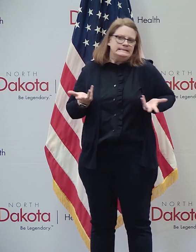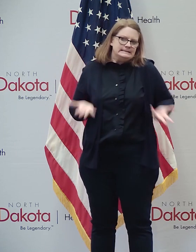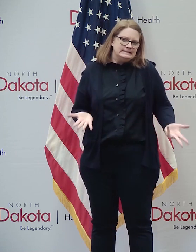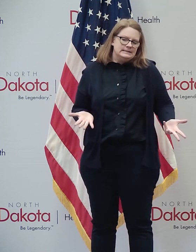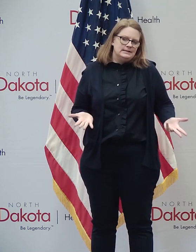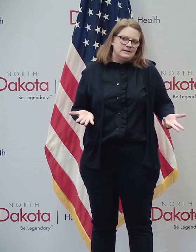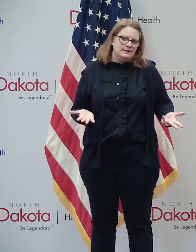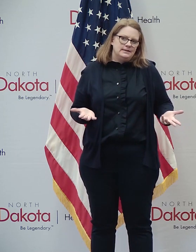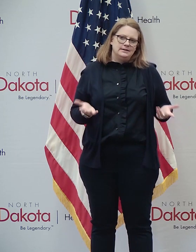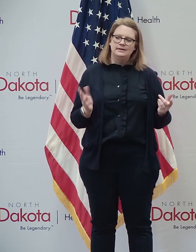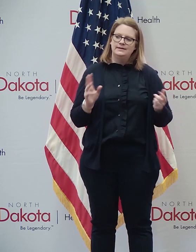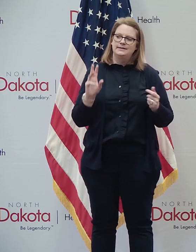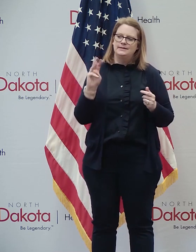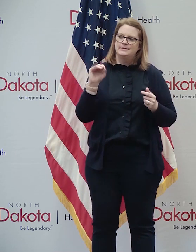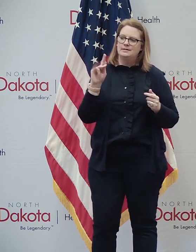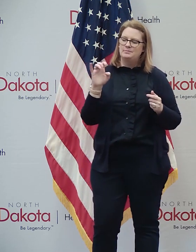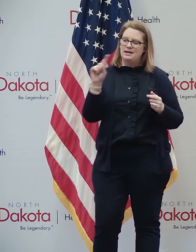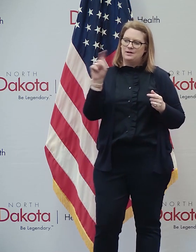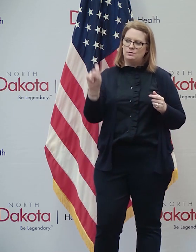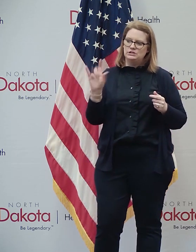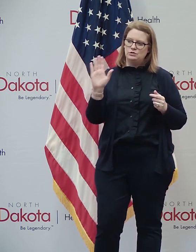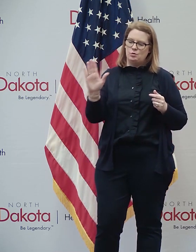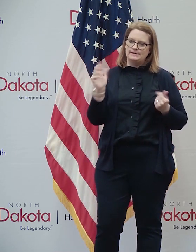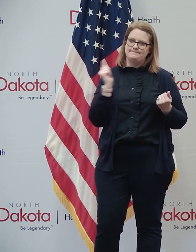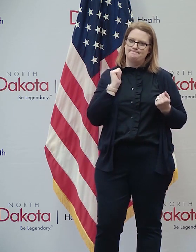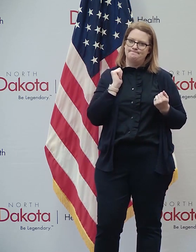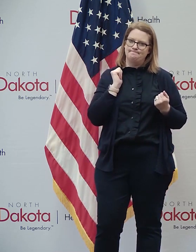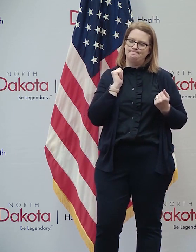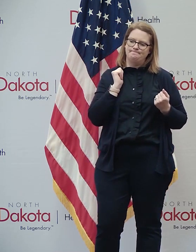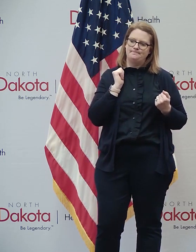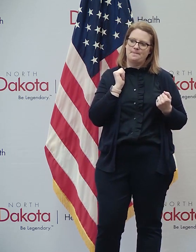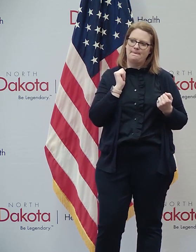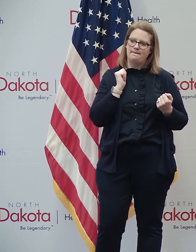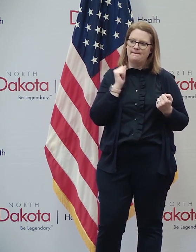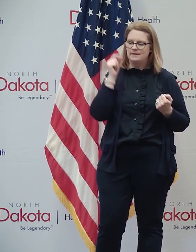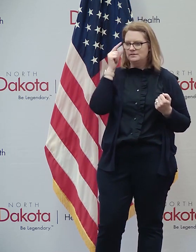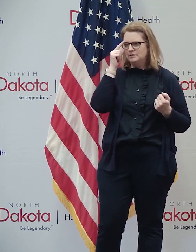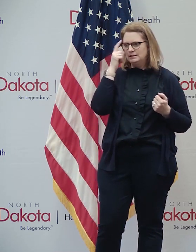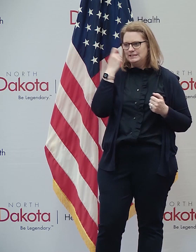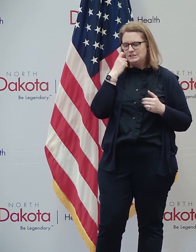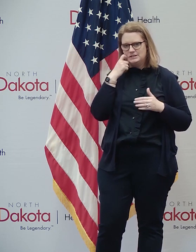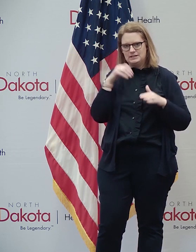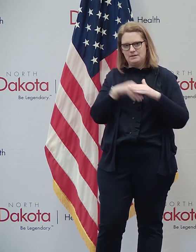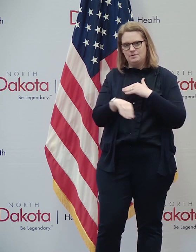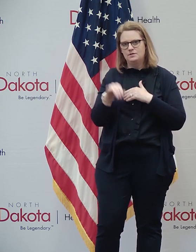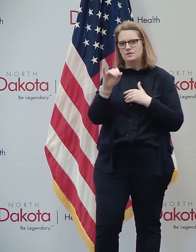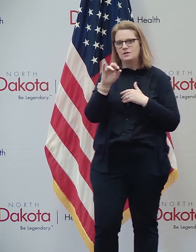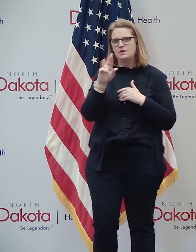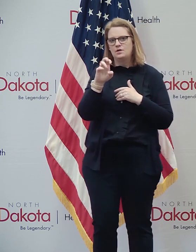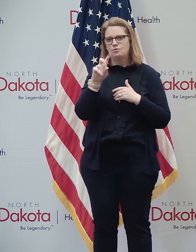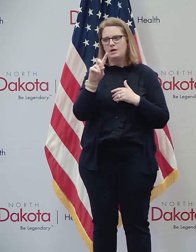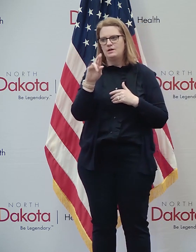news people should start hoping to see a new normal for weddings, fairs, and other big gatherings this fall rather than this